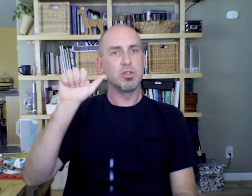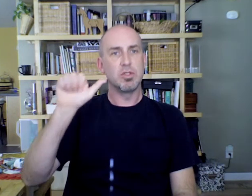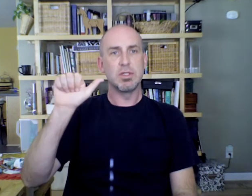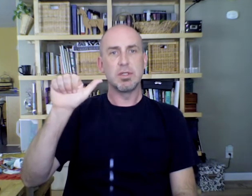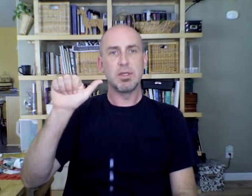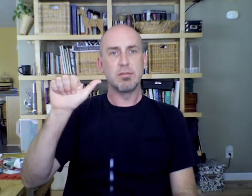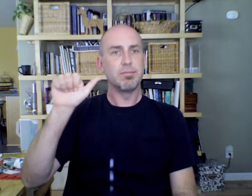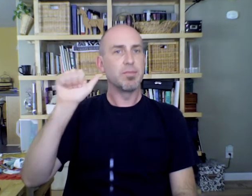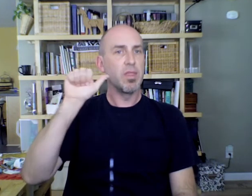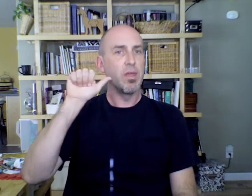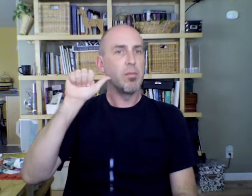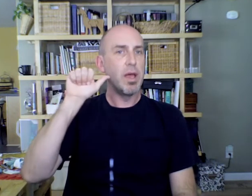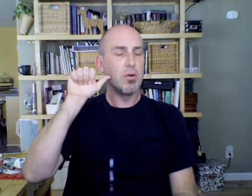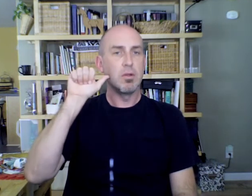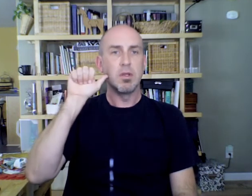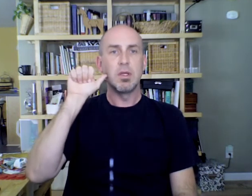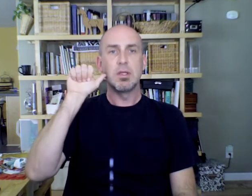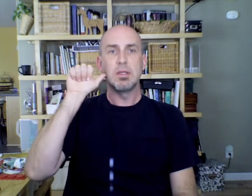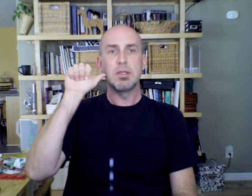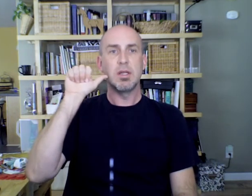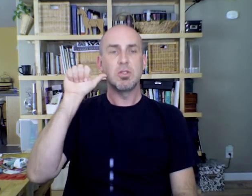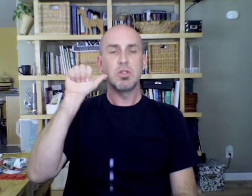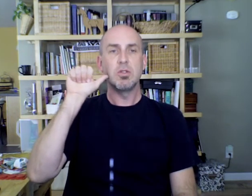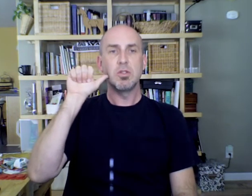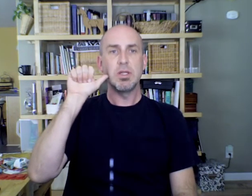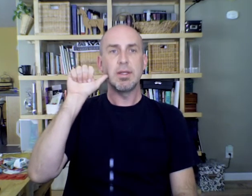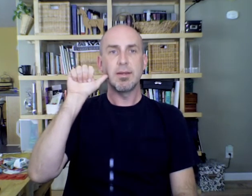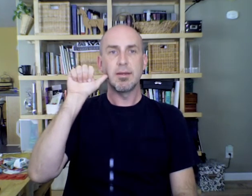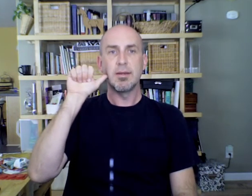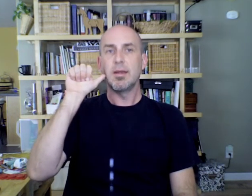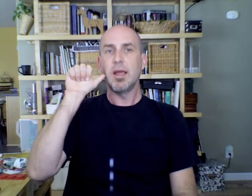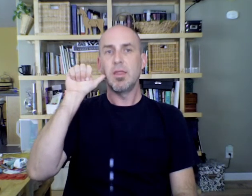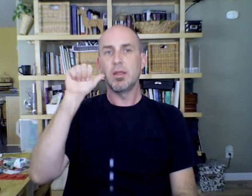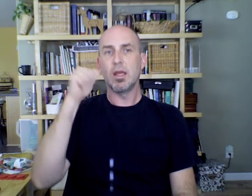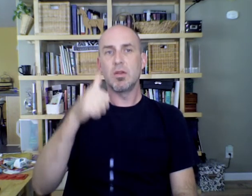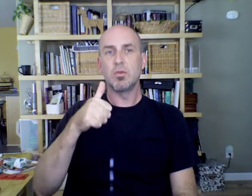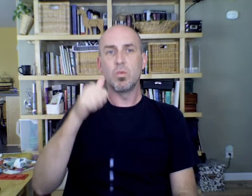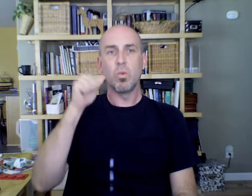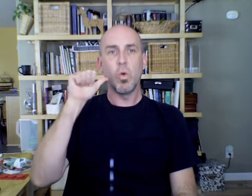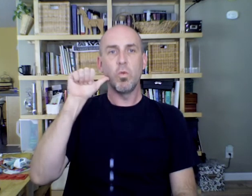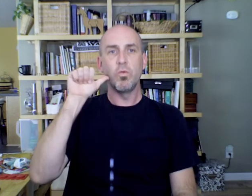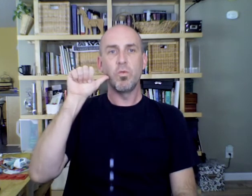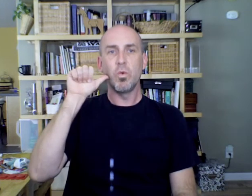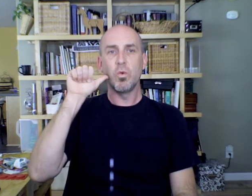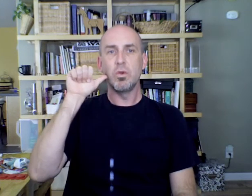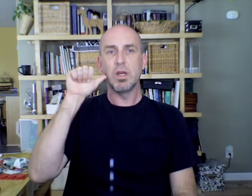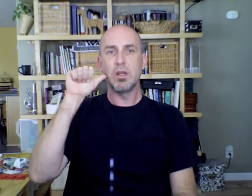just the thumb out. Touch to your cheek, and then kind of rolled forward. You kind of